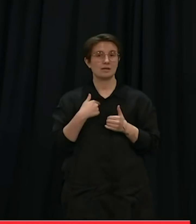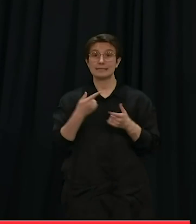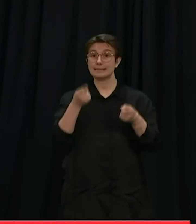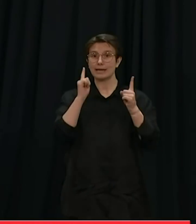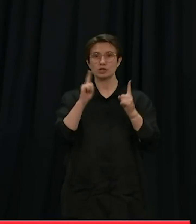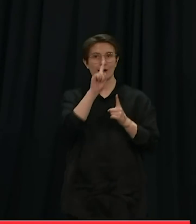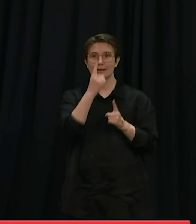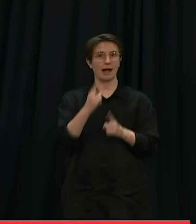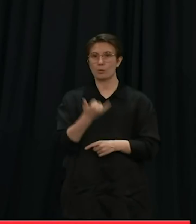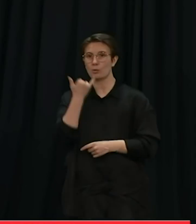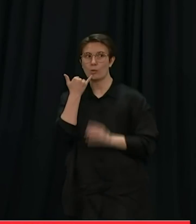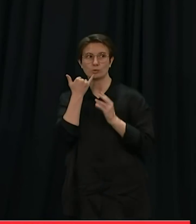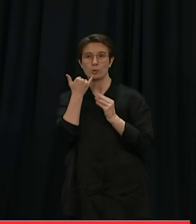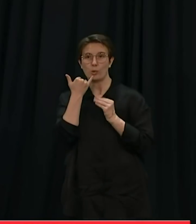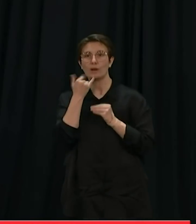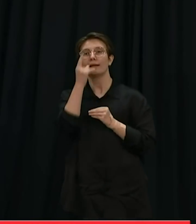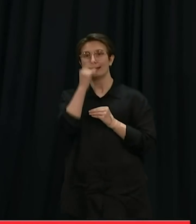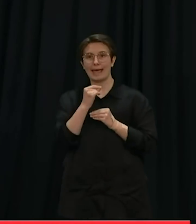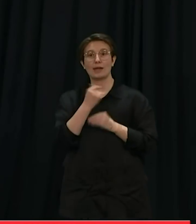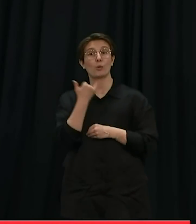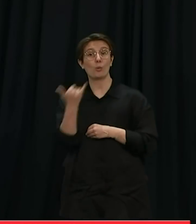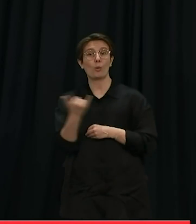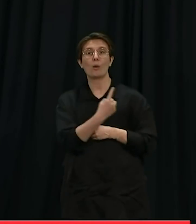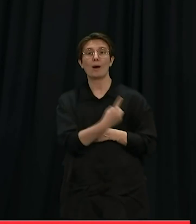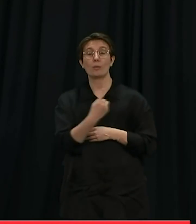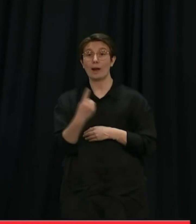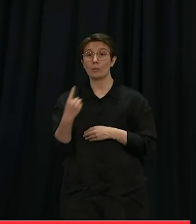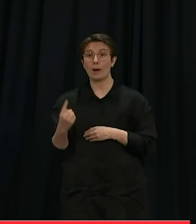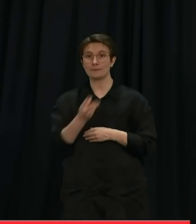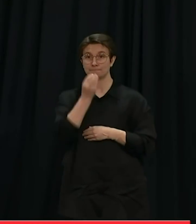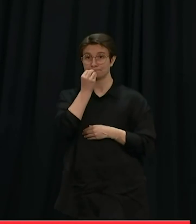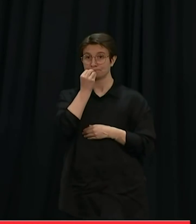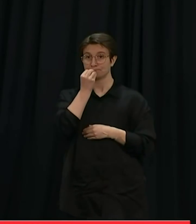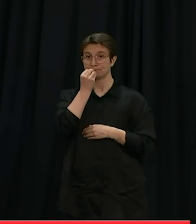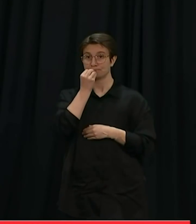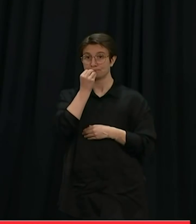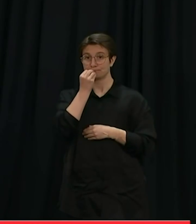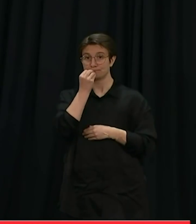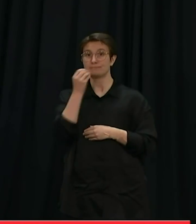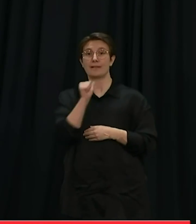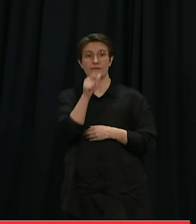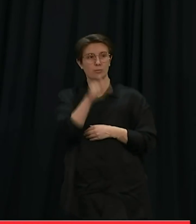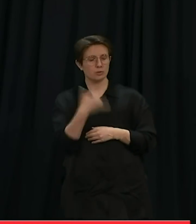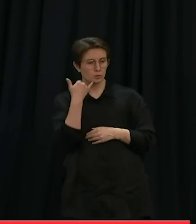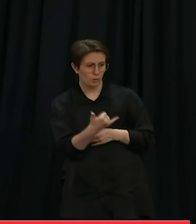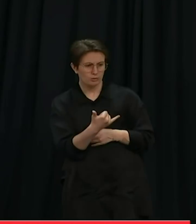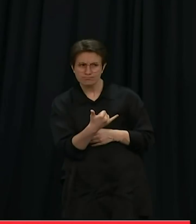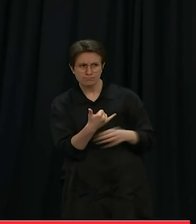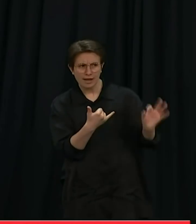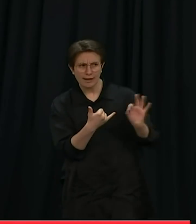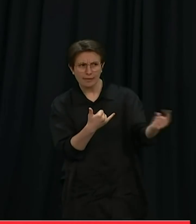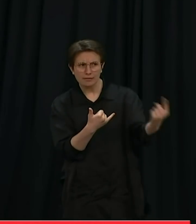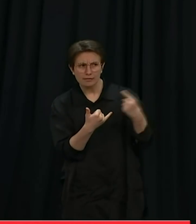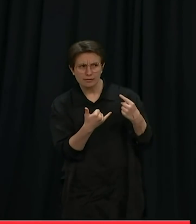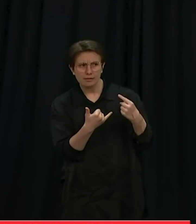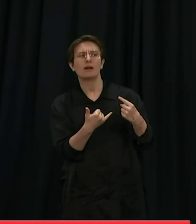silence solution. Phone 111, and if you do not speak, you'll get the option of pressing 55. You can then listen